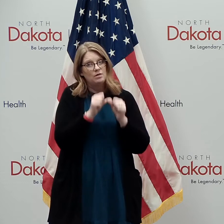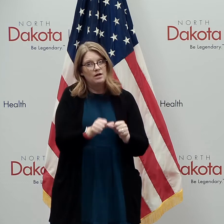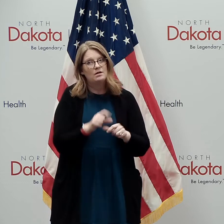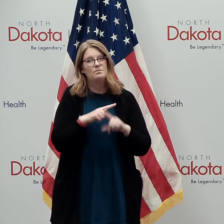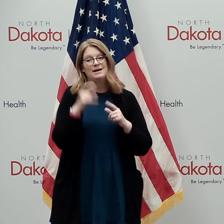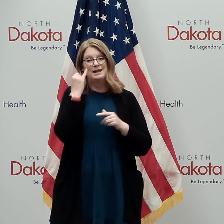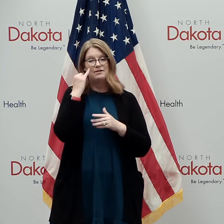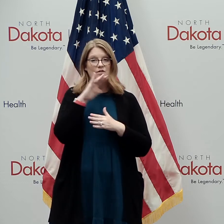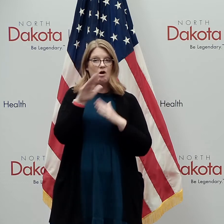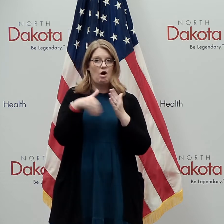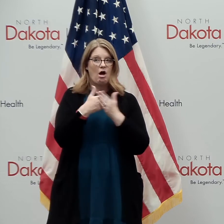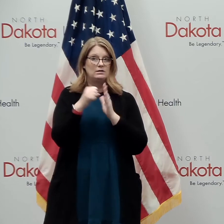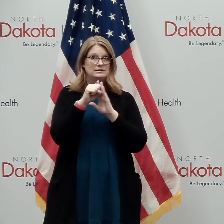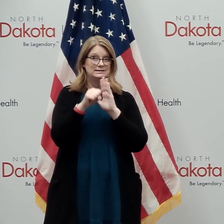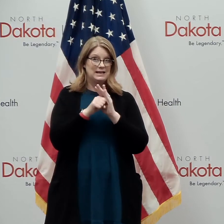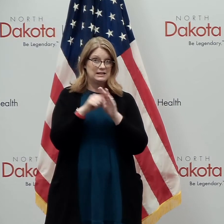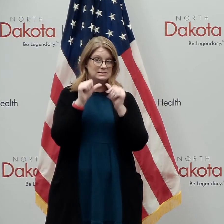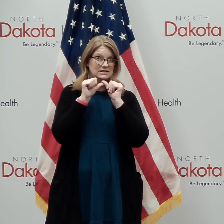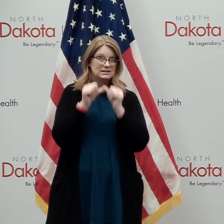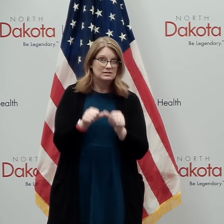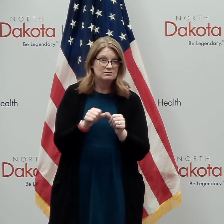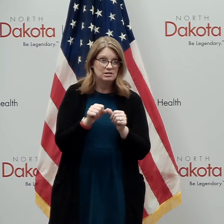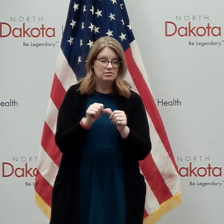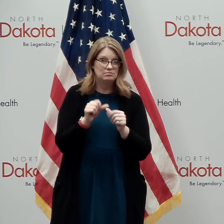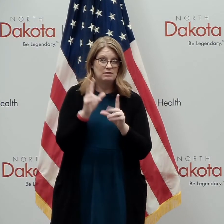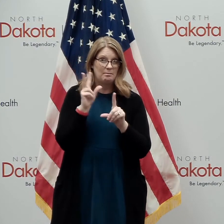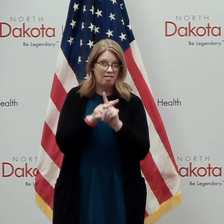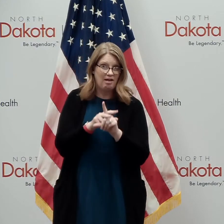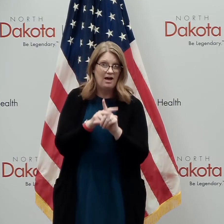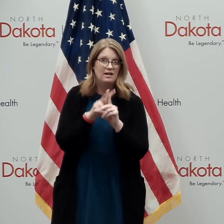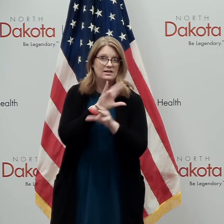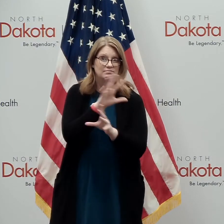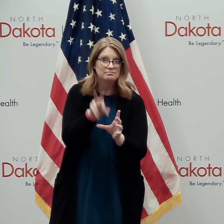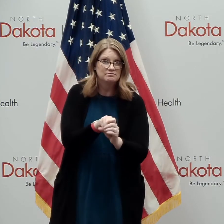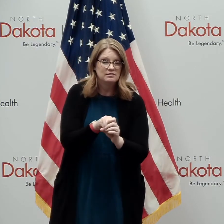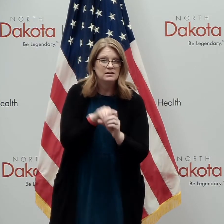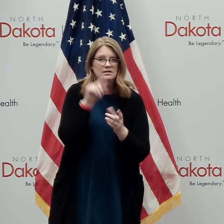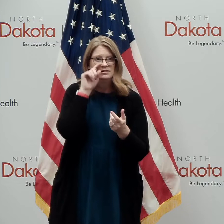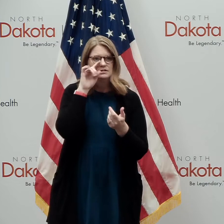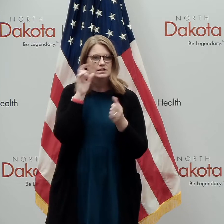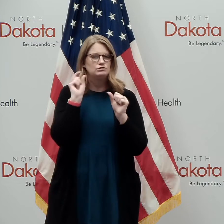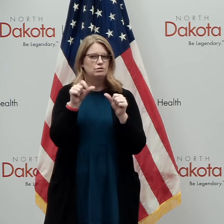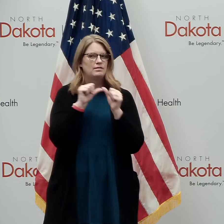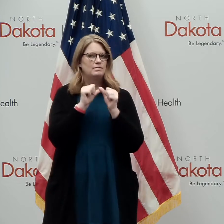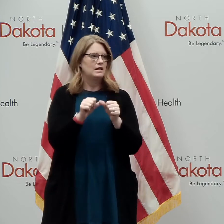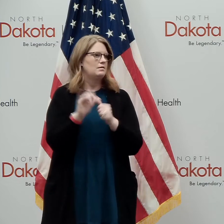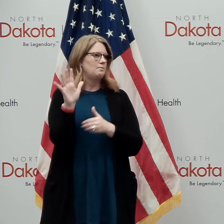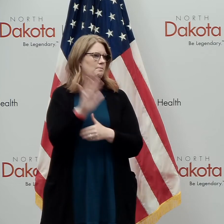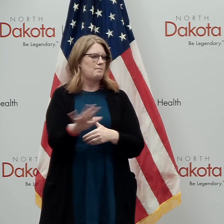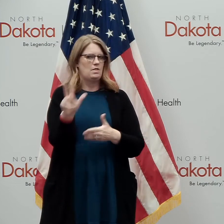dollar amount that they're eligible for, that it could be, they say it lasts about 3 weeks.